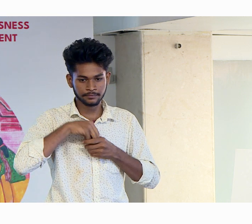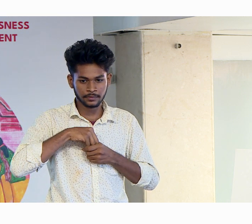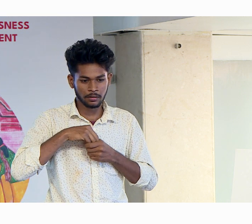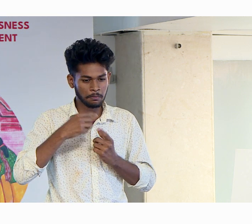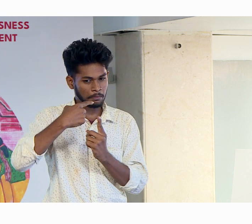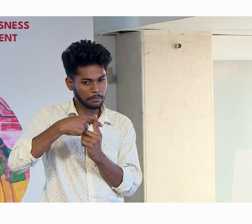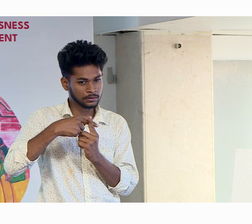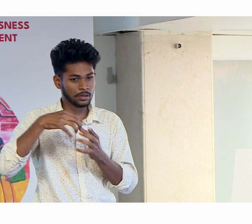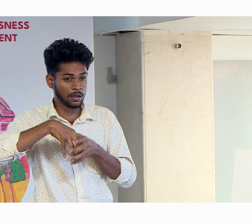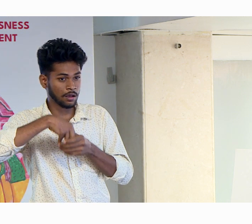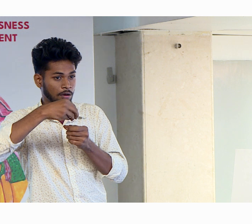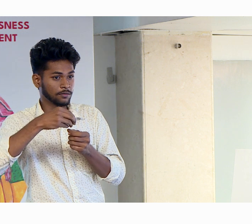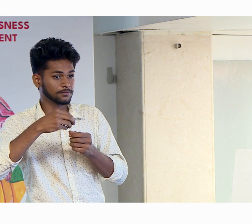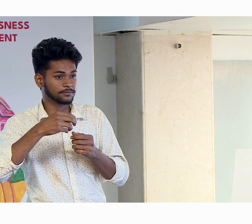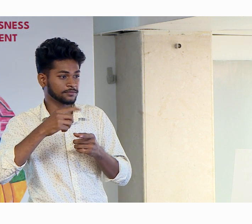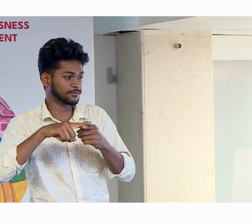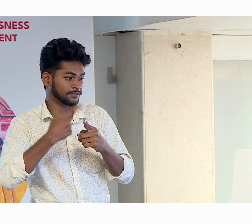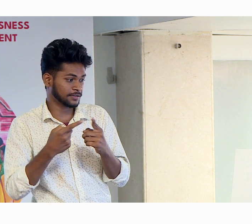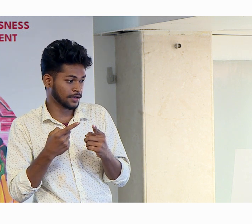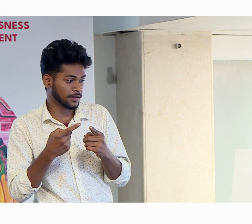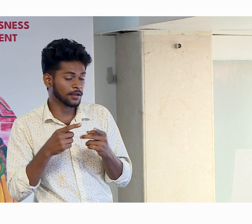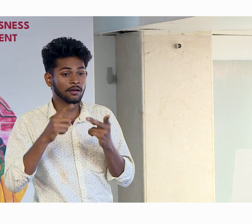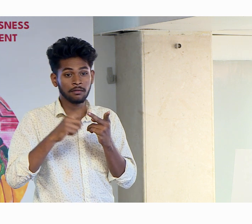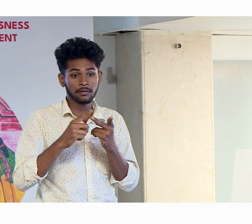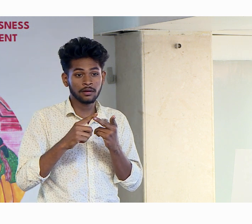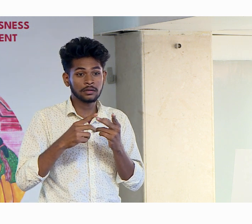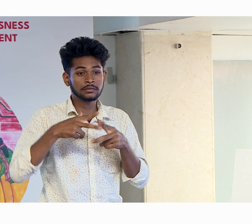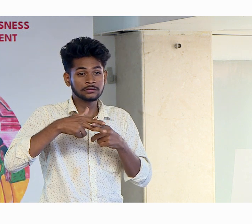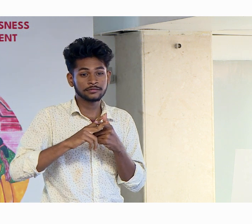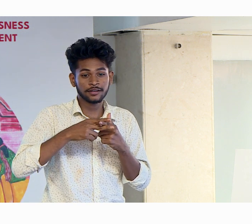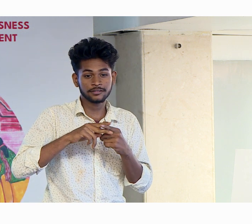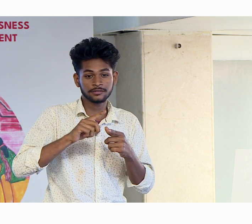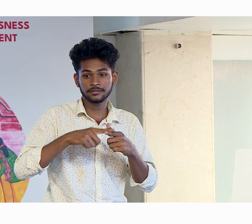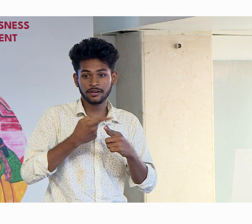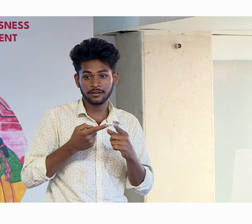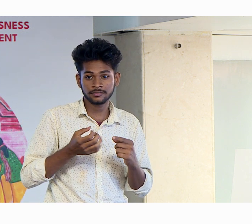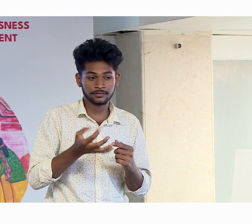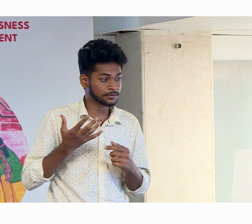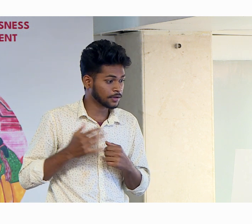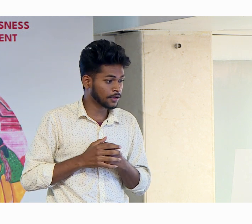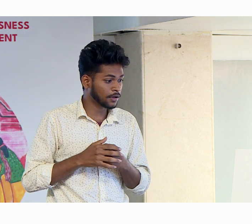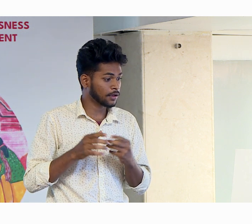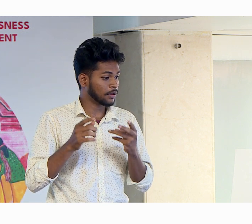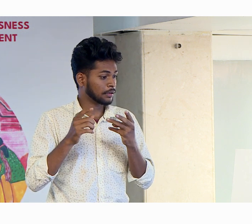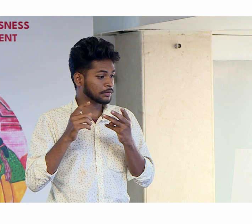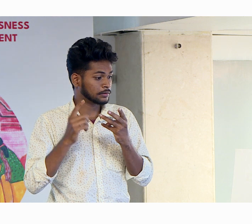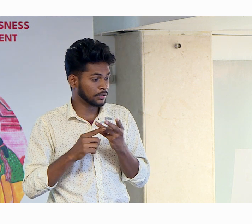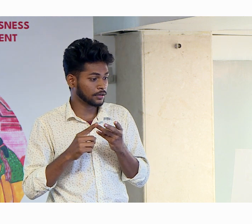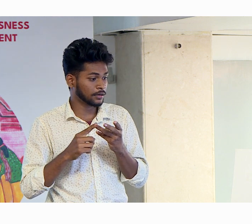skills, technical skills, knowing about the evidence, what you might need to change, how to use particular